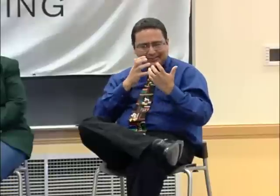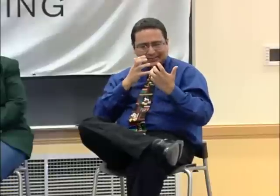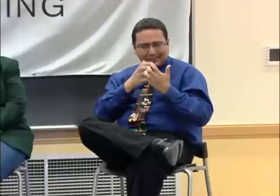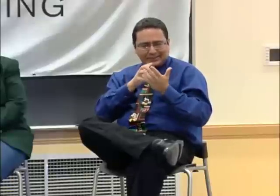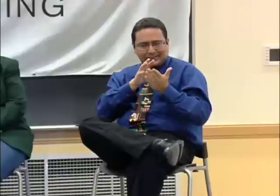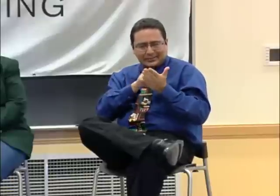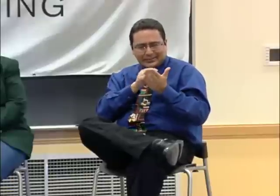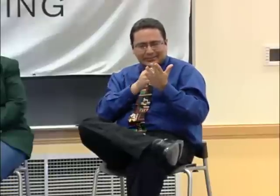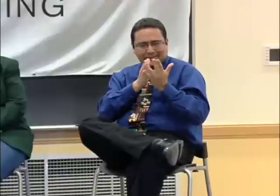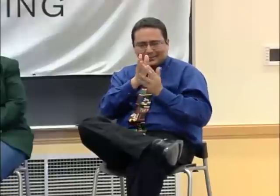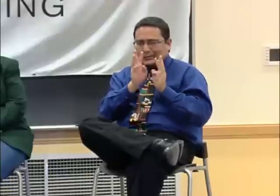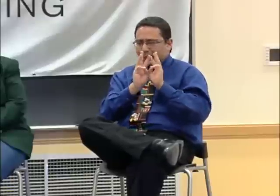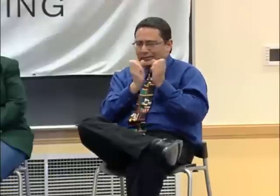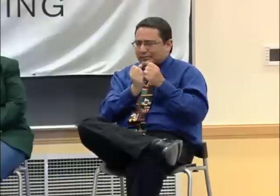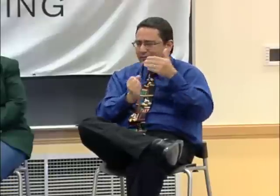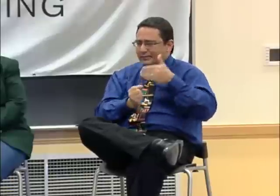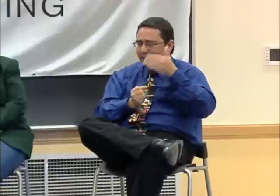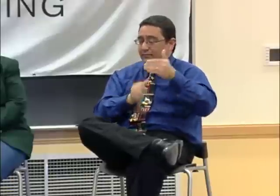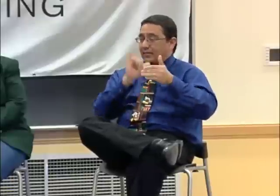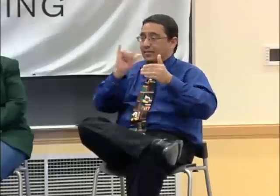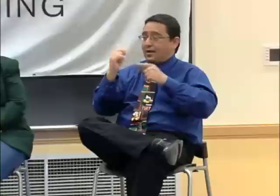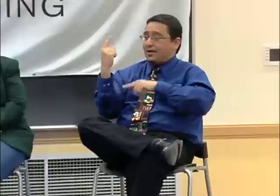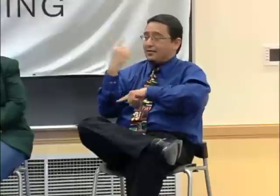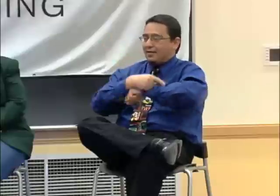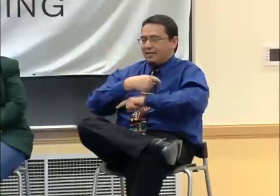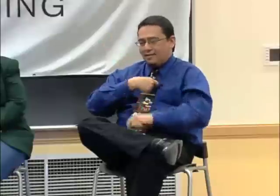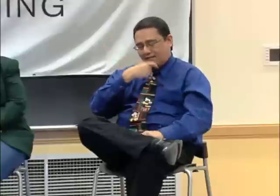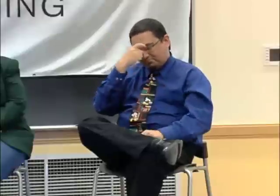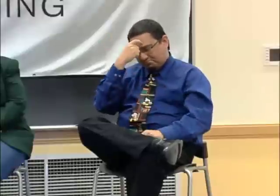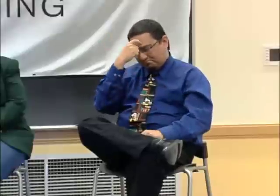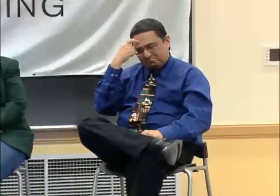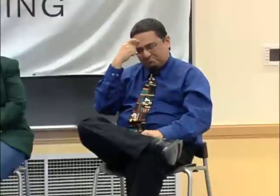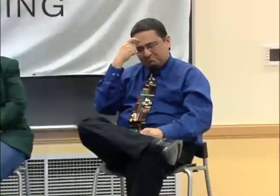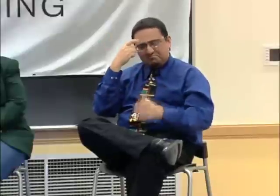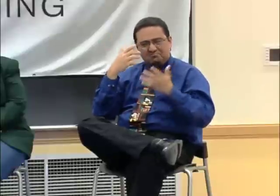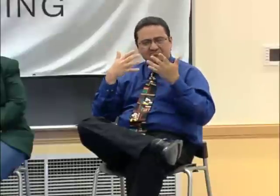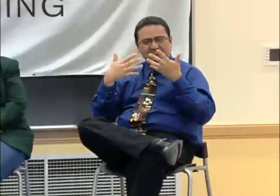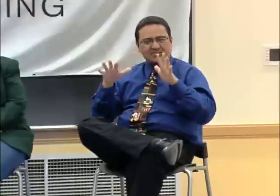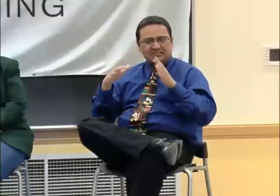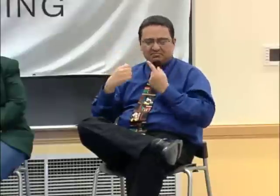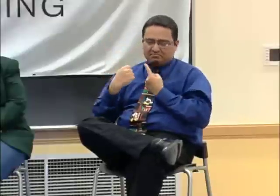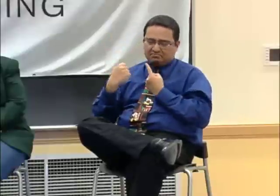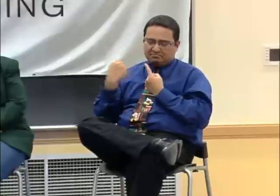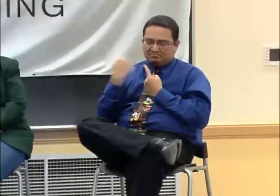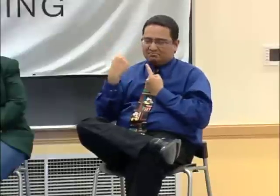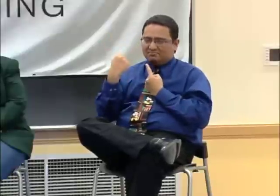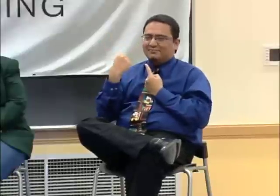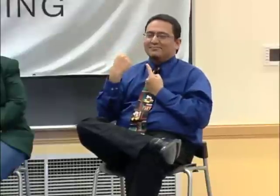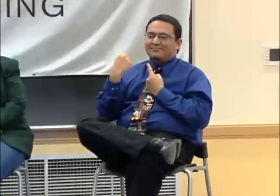this ASL poetry. And I began to go to workshops. And one day, I remember so